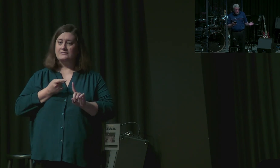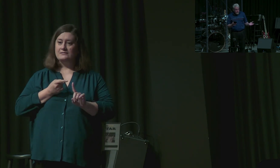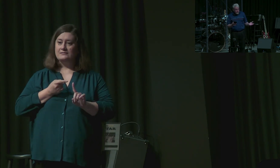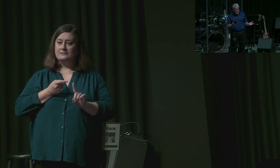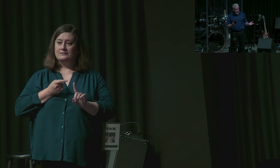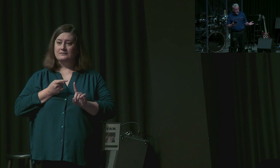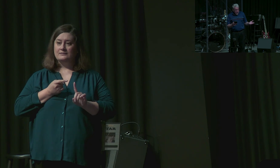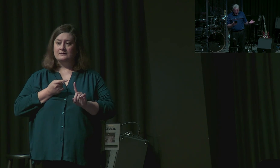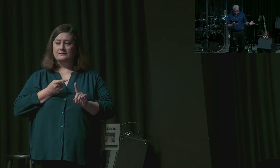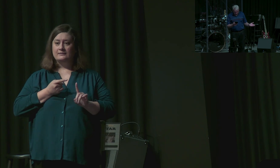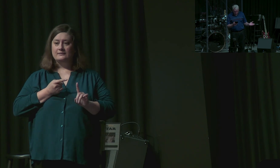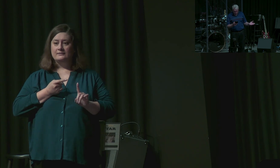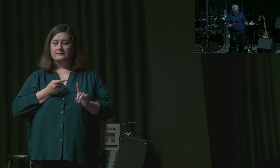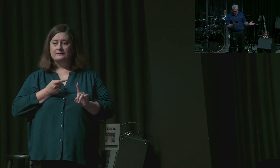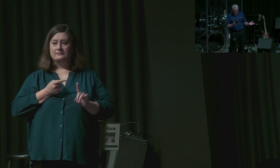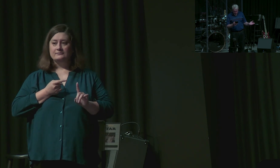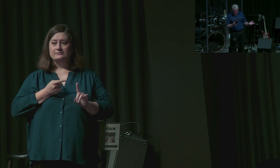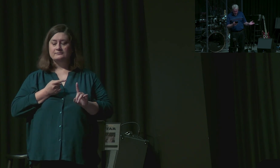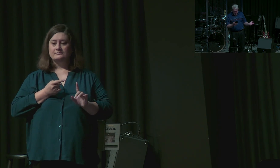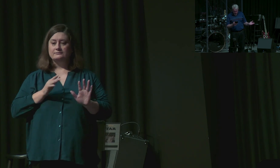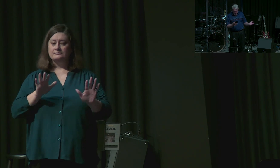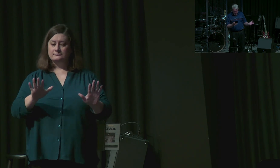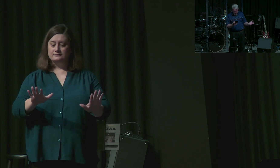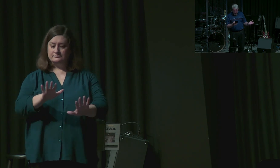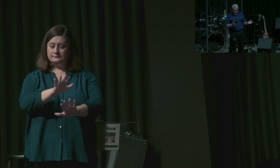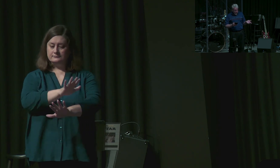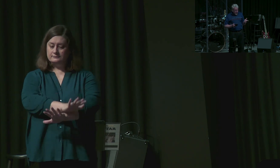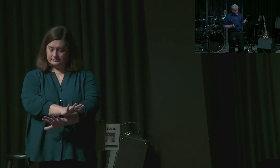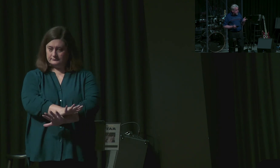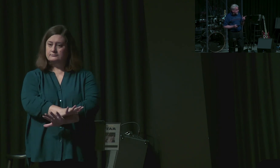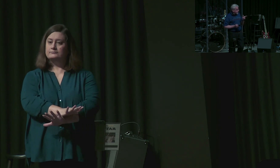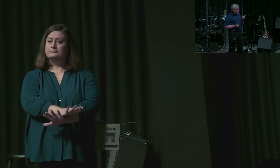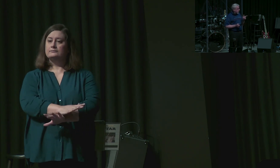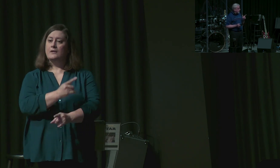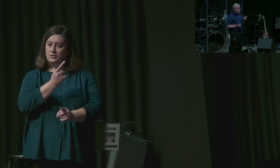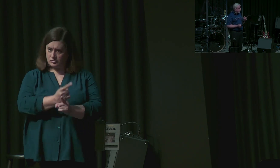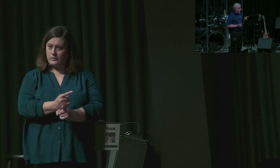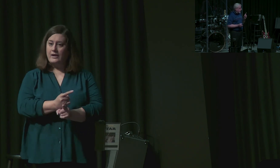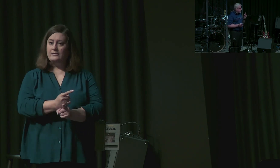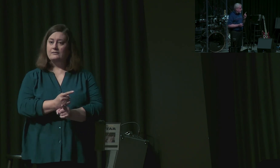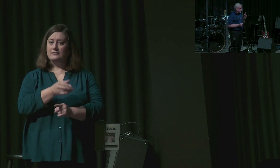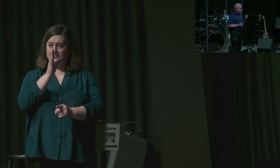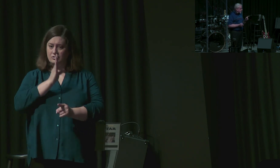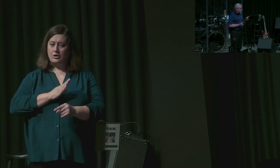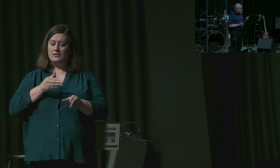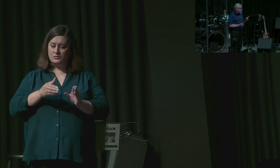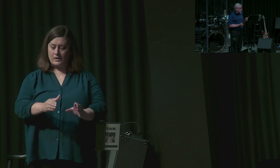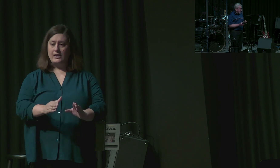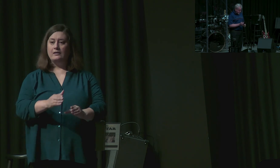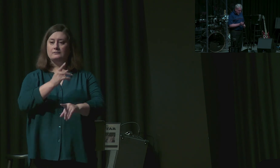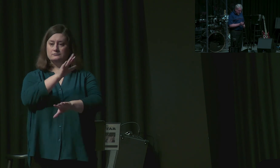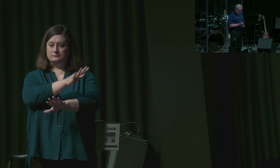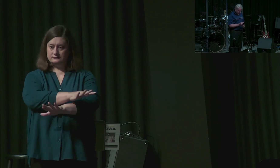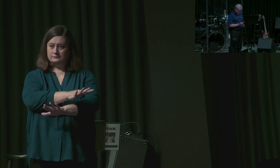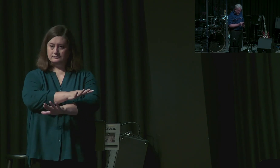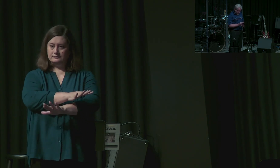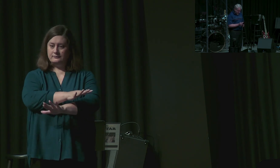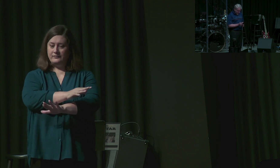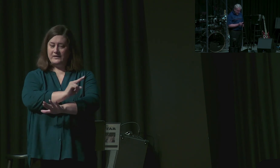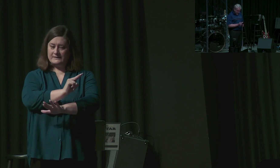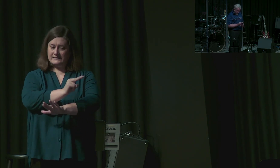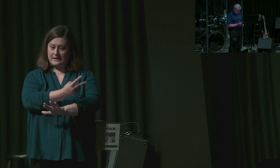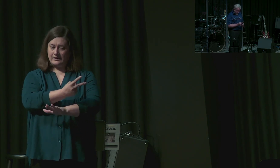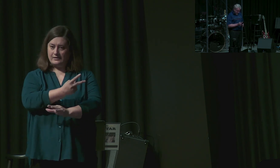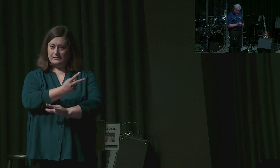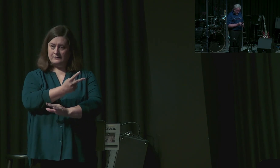them. Leave them as they are. For this is God's way. This is God's